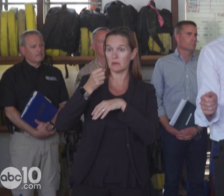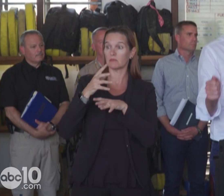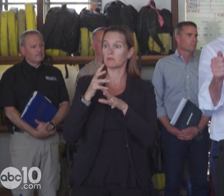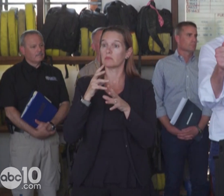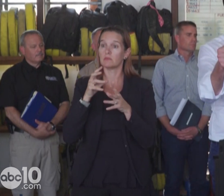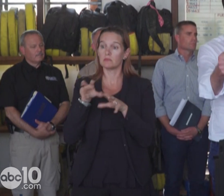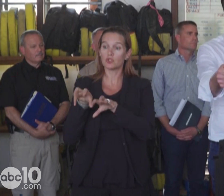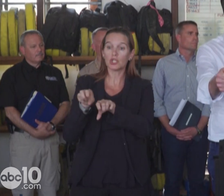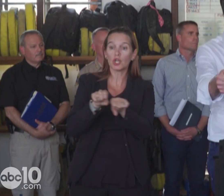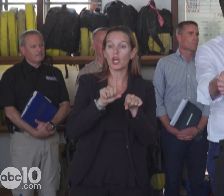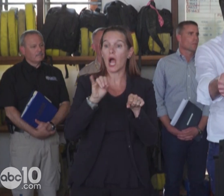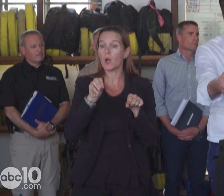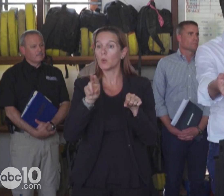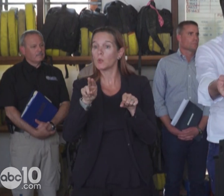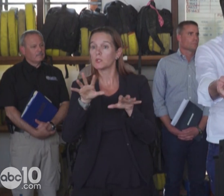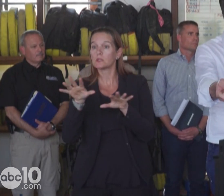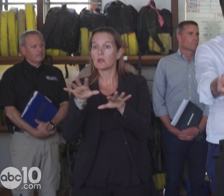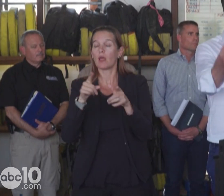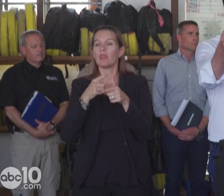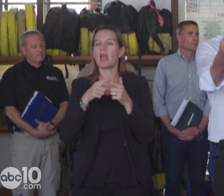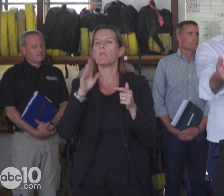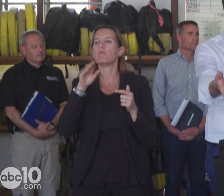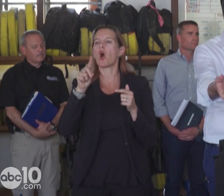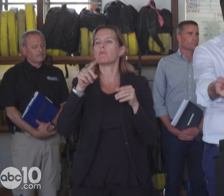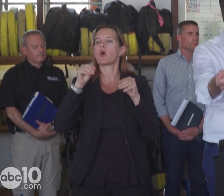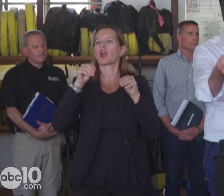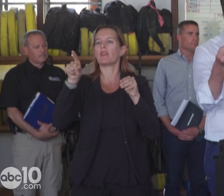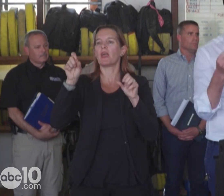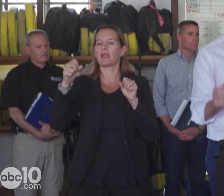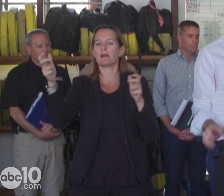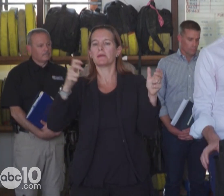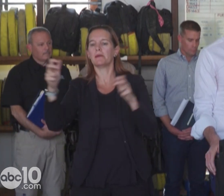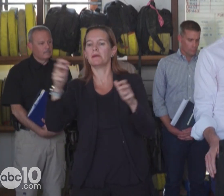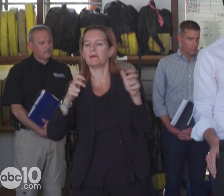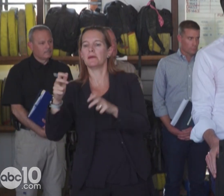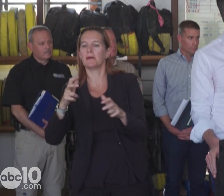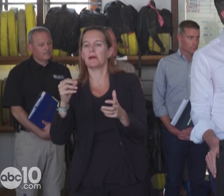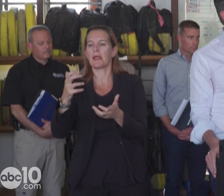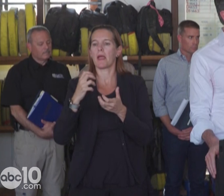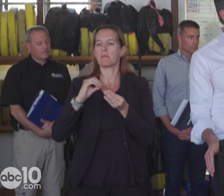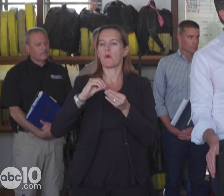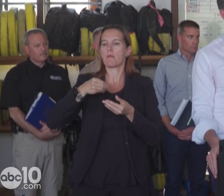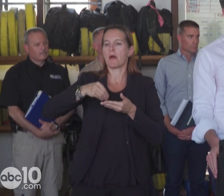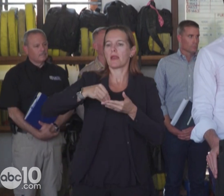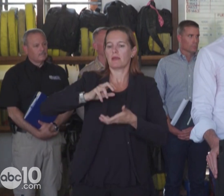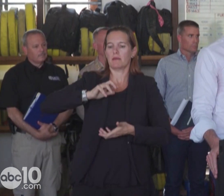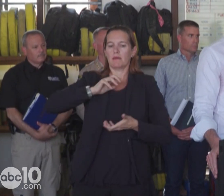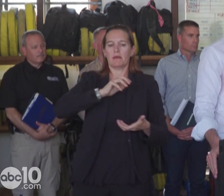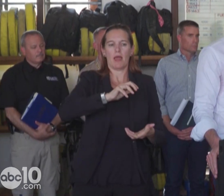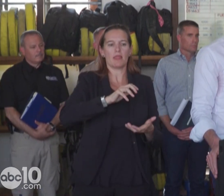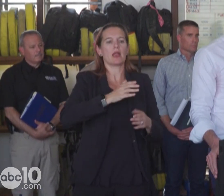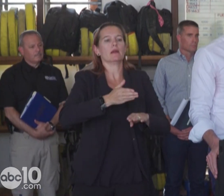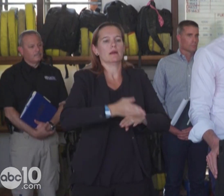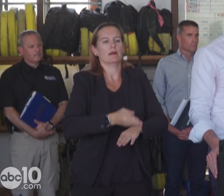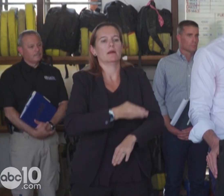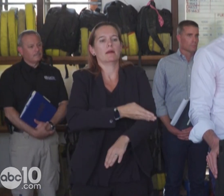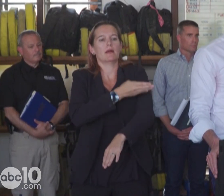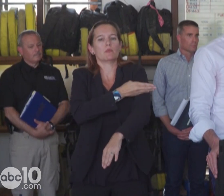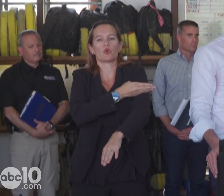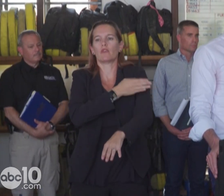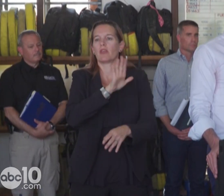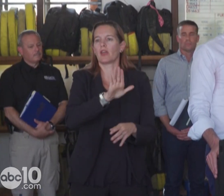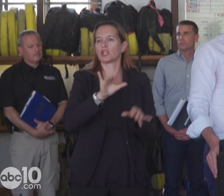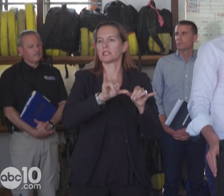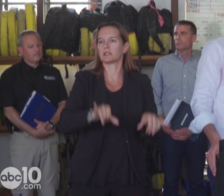IOUs so that they can go out the bond markets with higher ratings and be able to access capital to complete their improvements. I don't mean to complicate